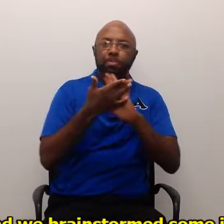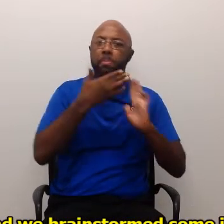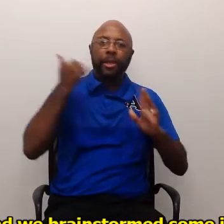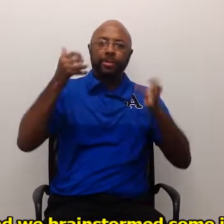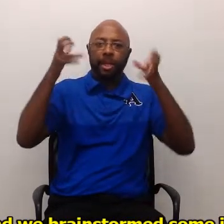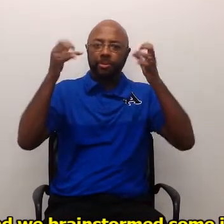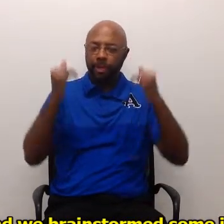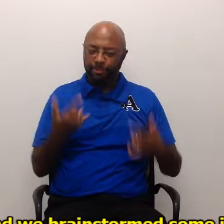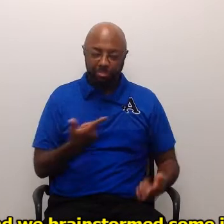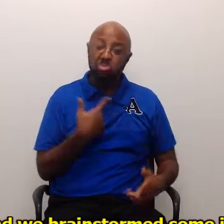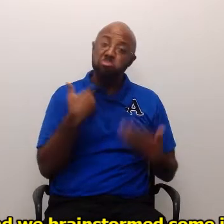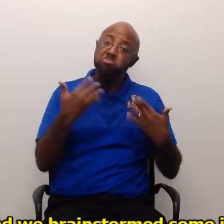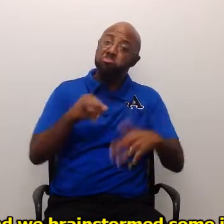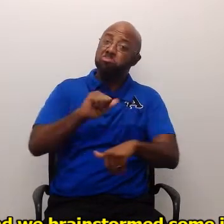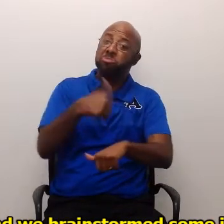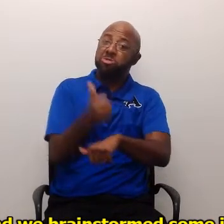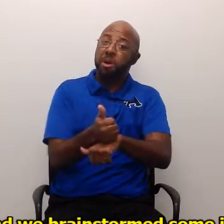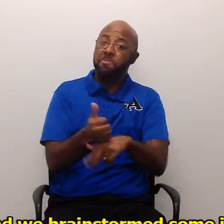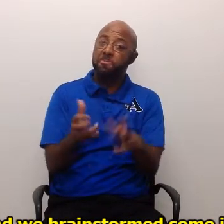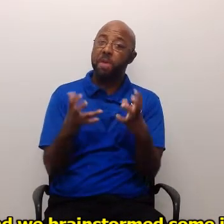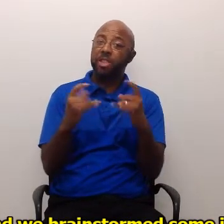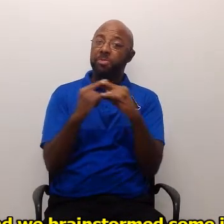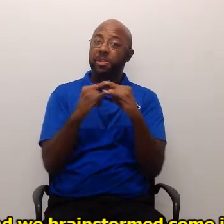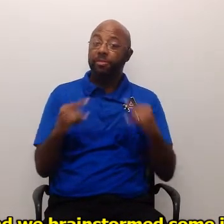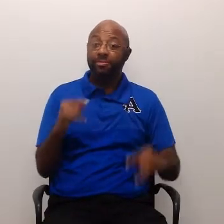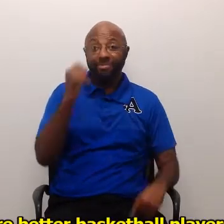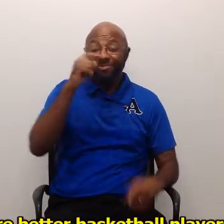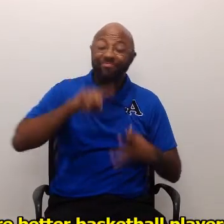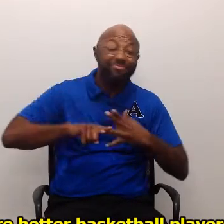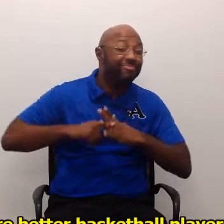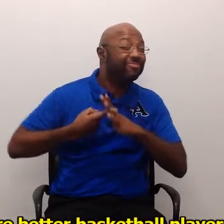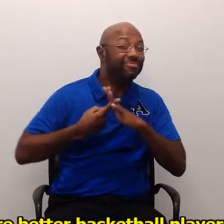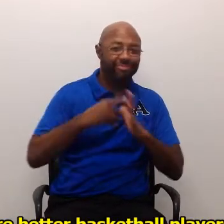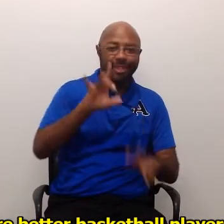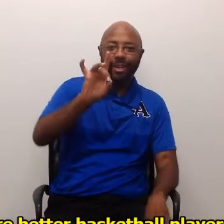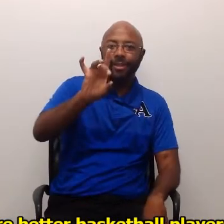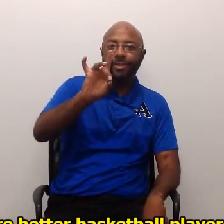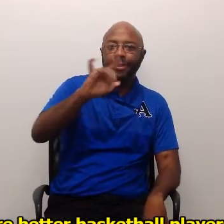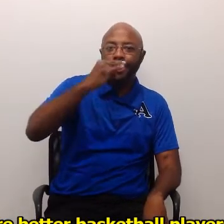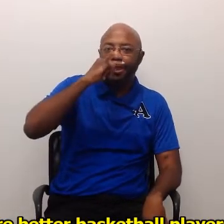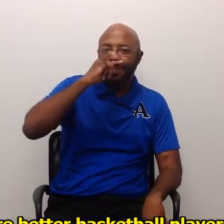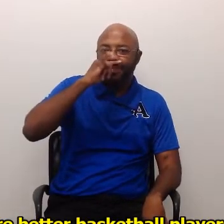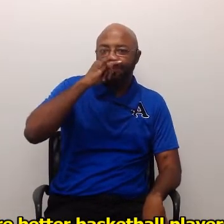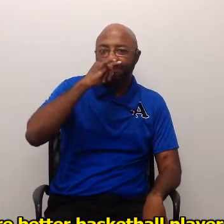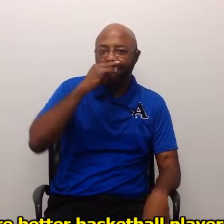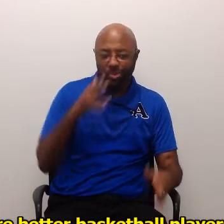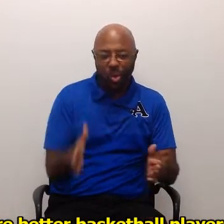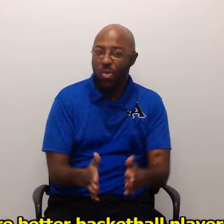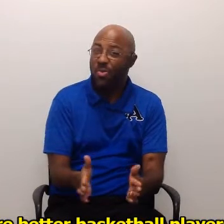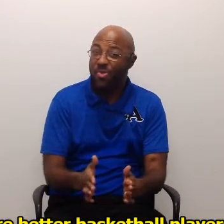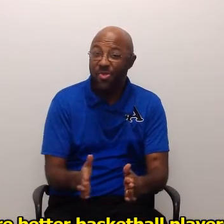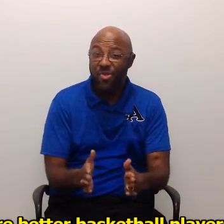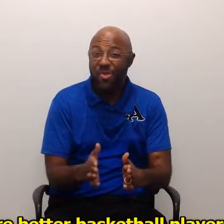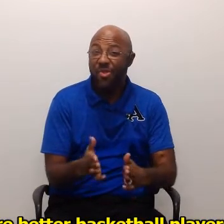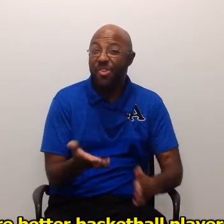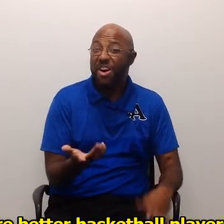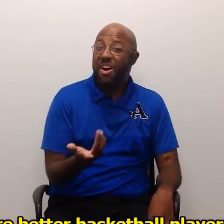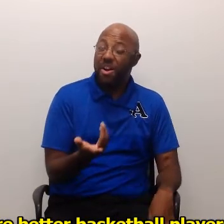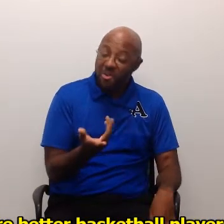ideas about how we can invest in our youth to ensure that they're better basketball players. We started our basketball camp with just